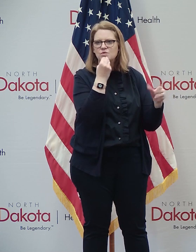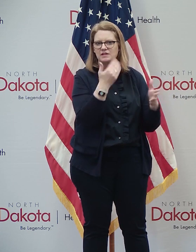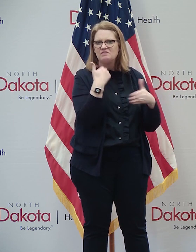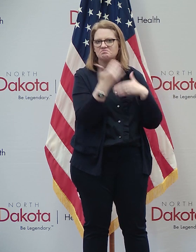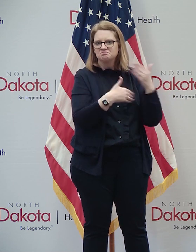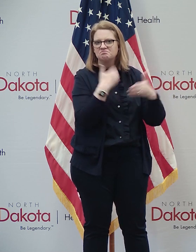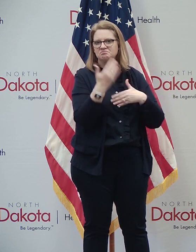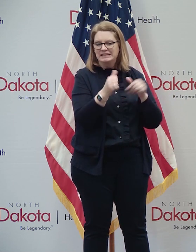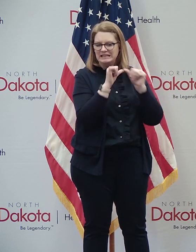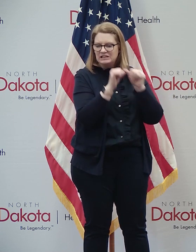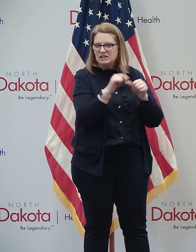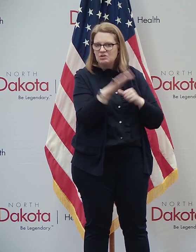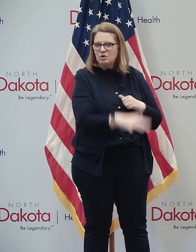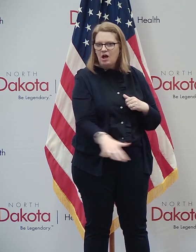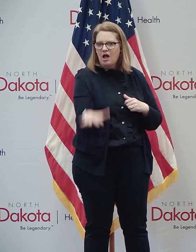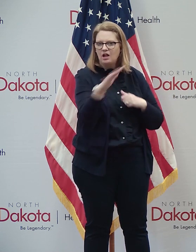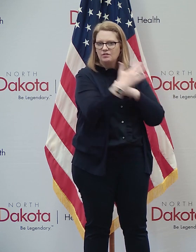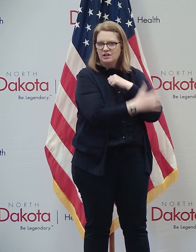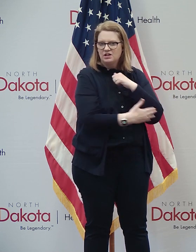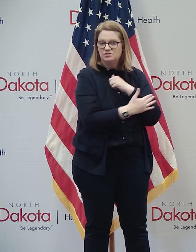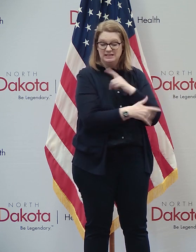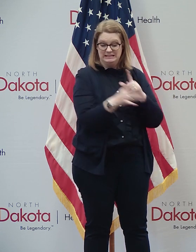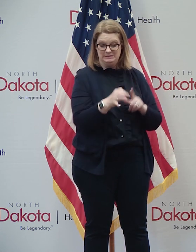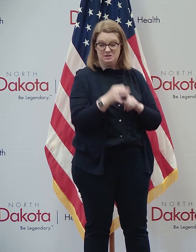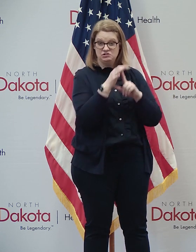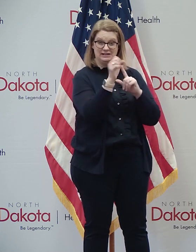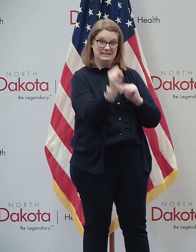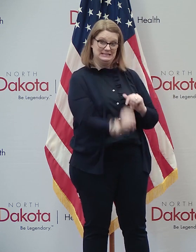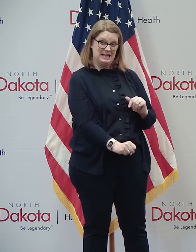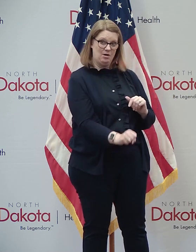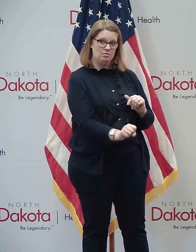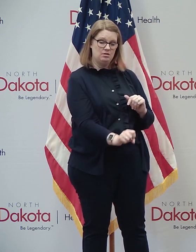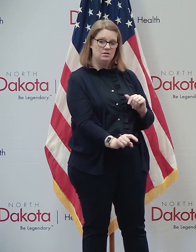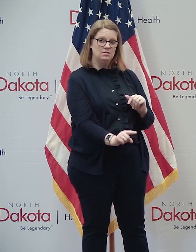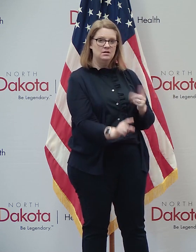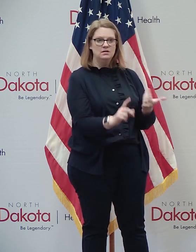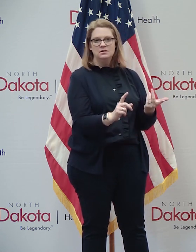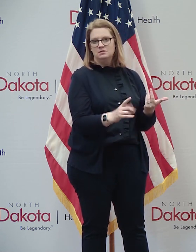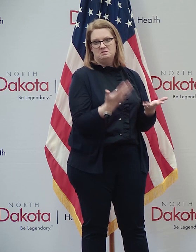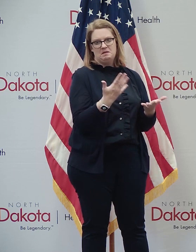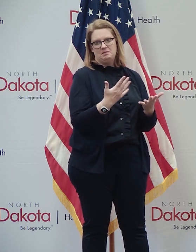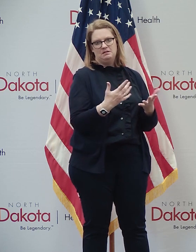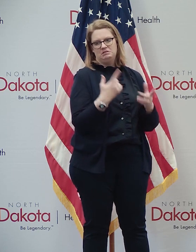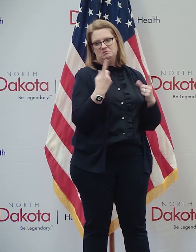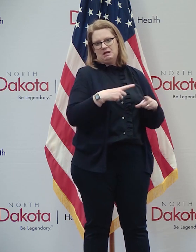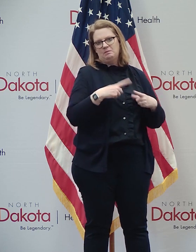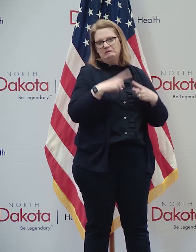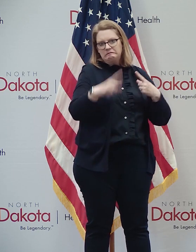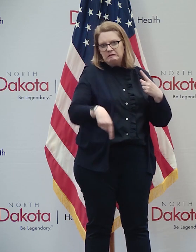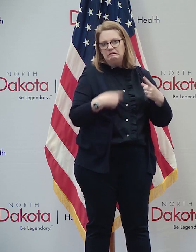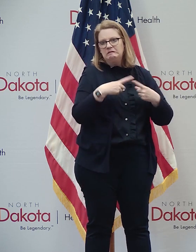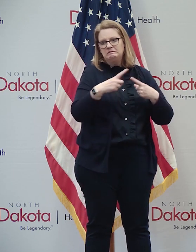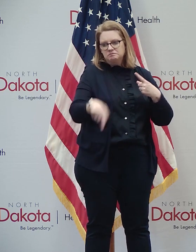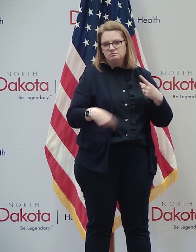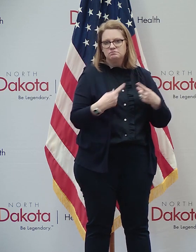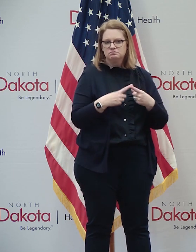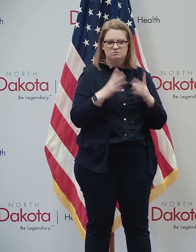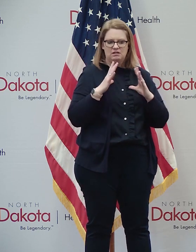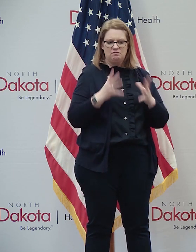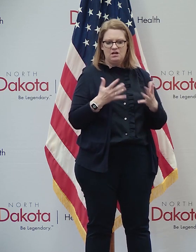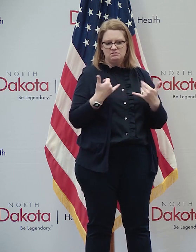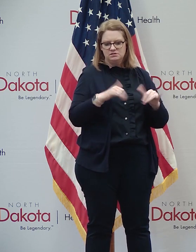even farmers markets. I mean, farmer markets can have fairly large attendance, but farmers markets generally, because they're part of a essential